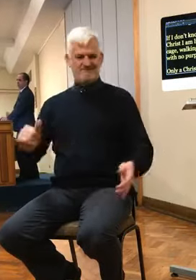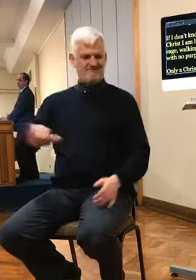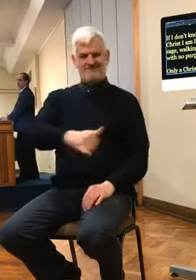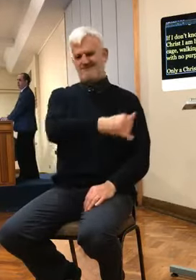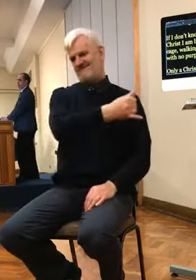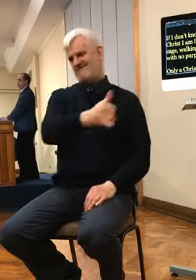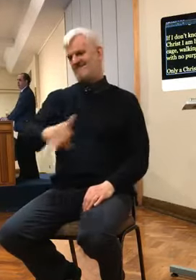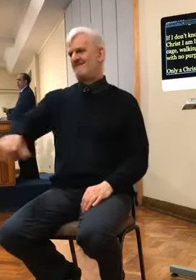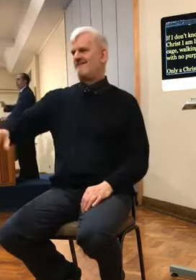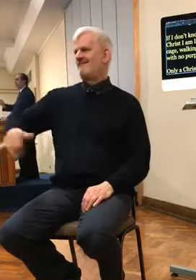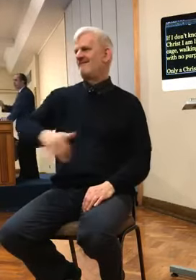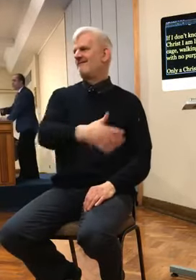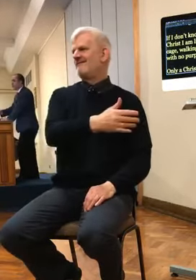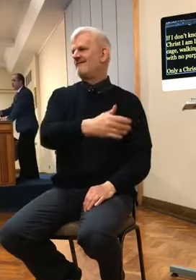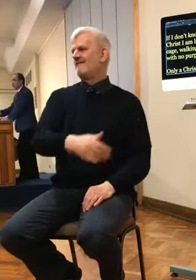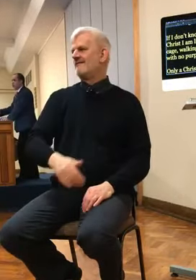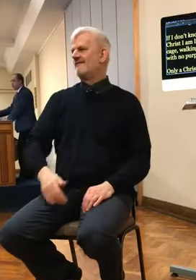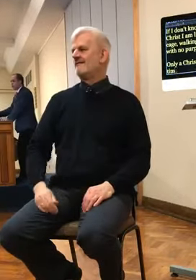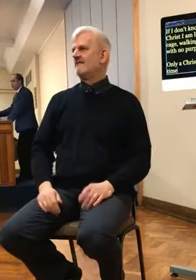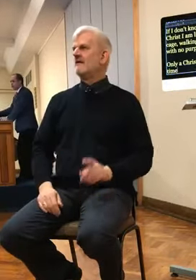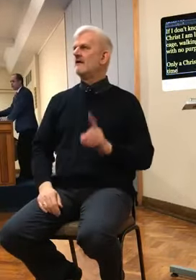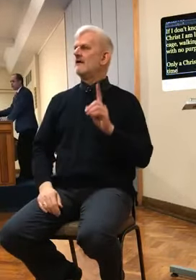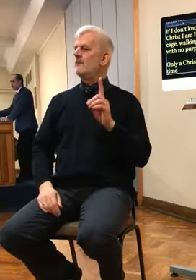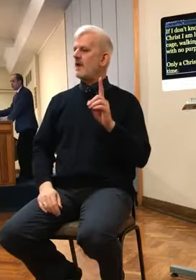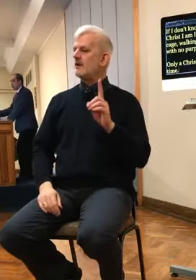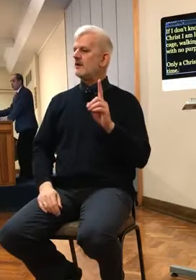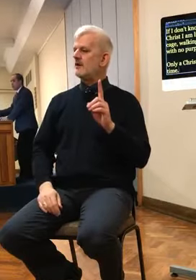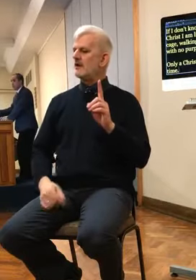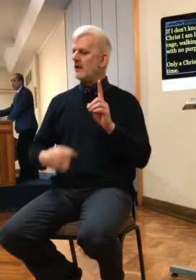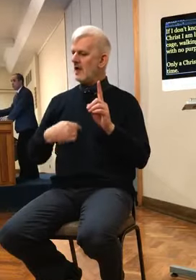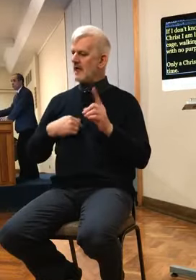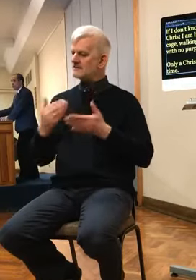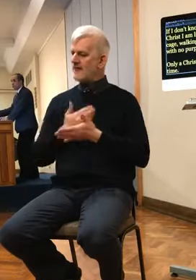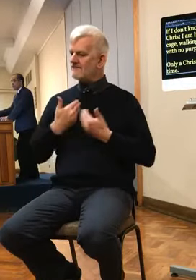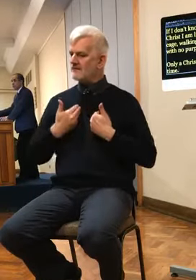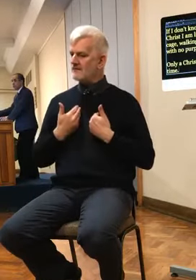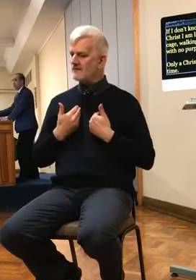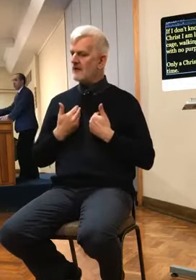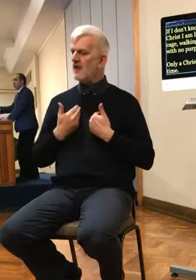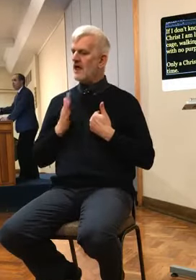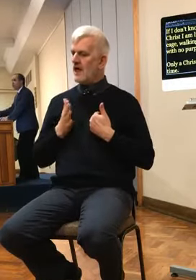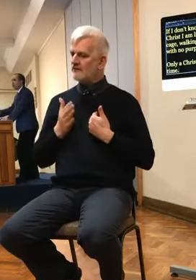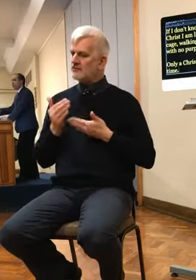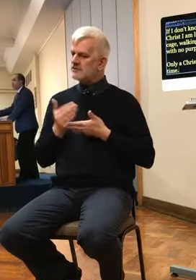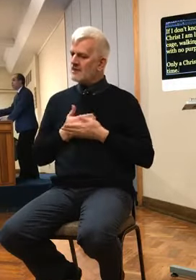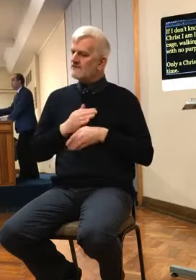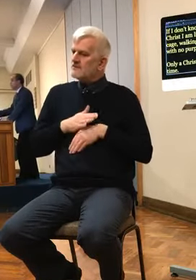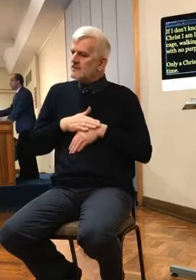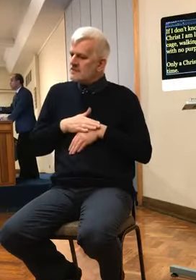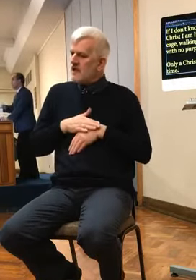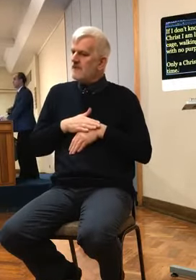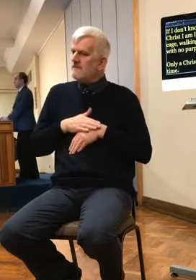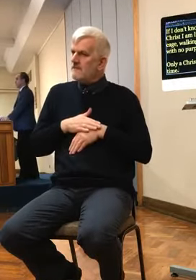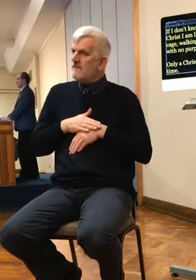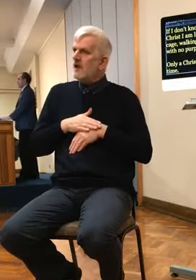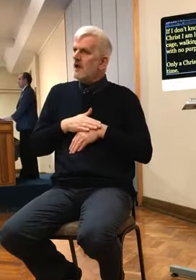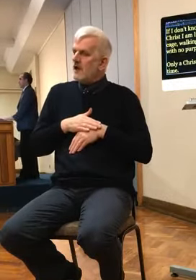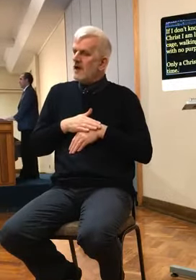believer. And Paul, who is writing from Ephesians, I'm sure you know that, Paul was in